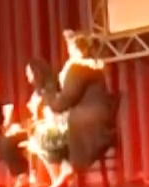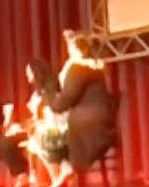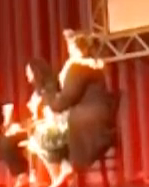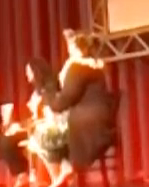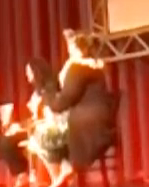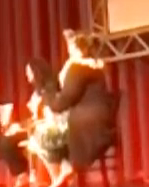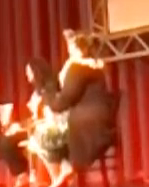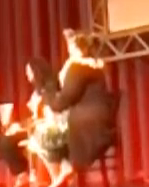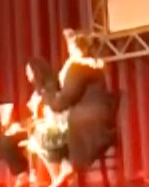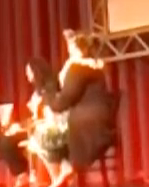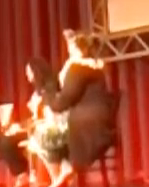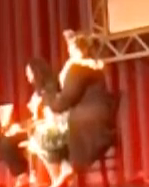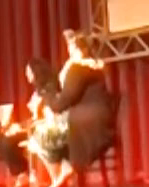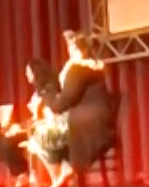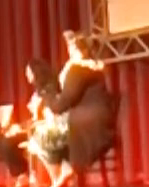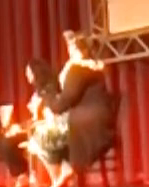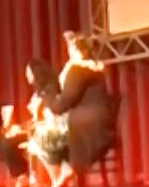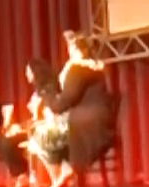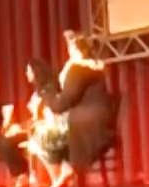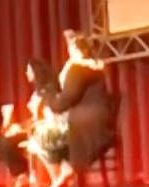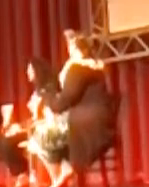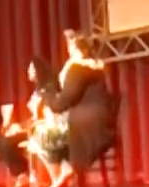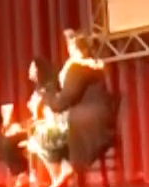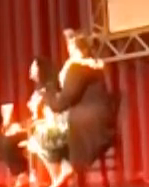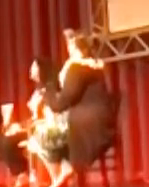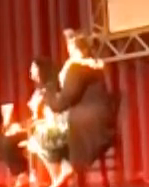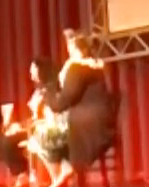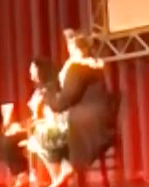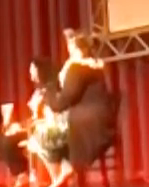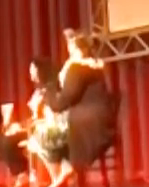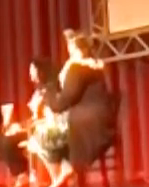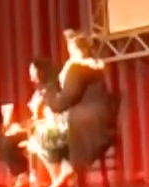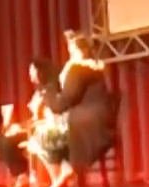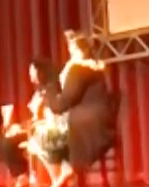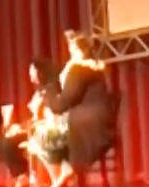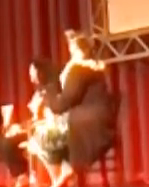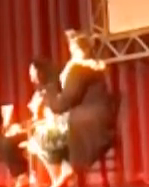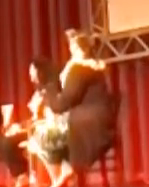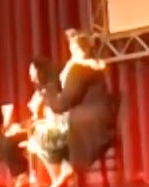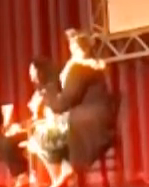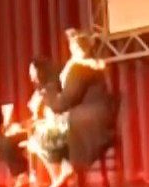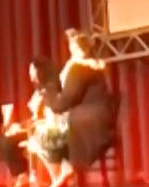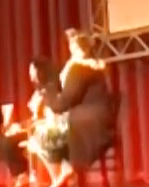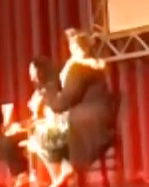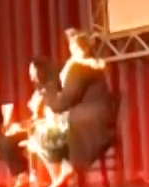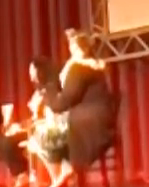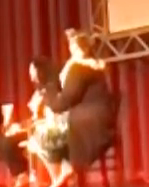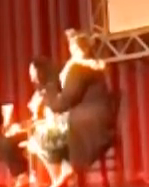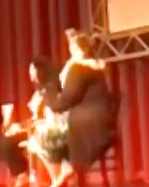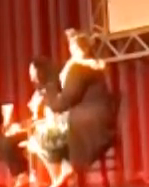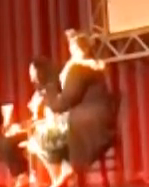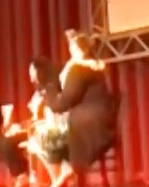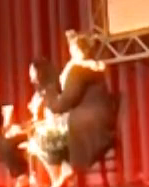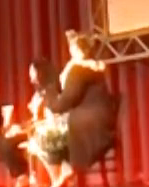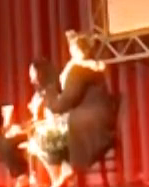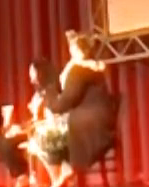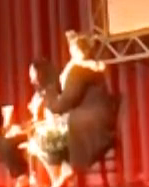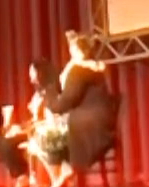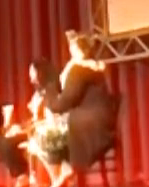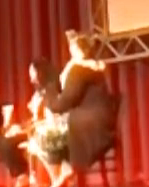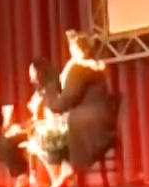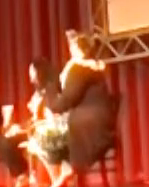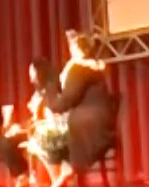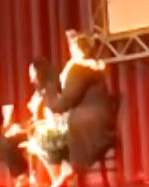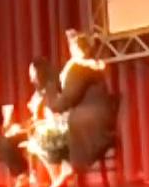joking called them the GX, because that's not it. And said, hey, are you all good? And they're, yep, we're good, we're really